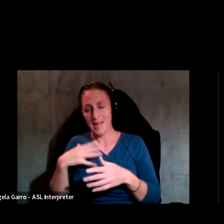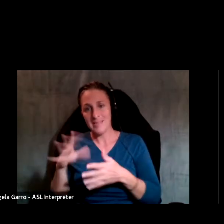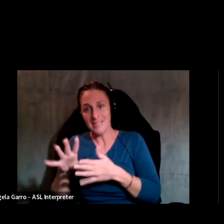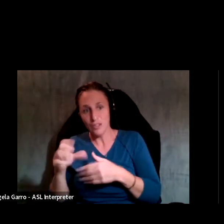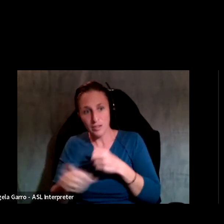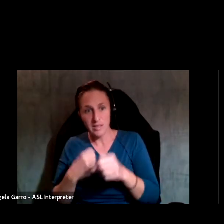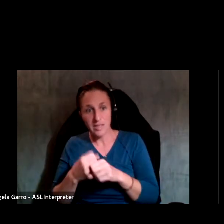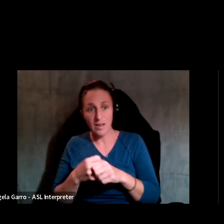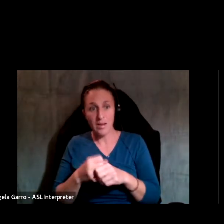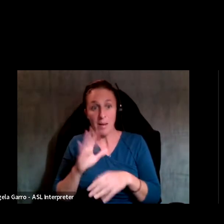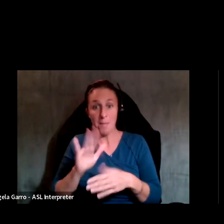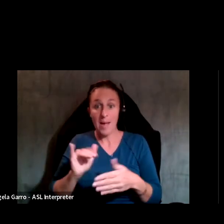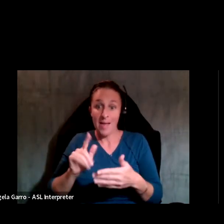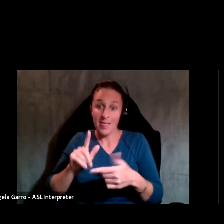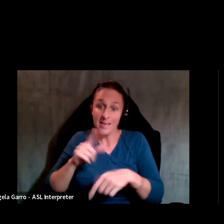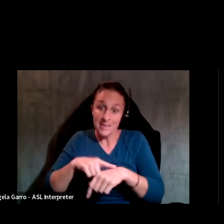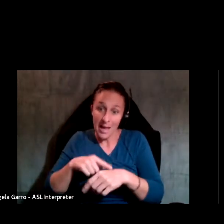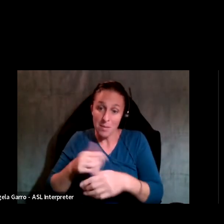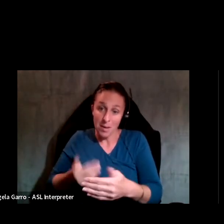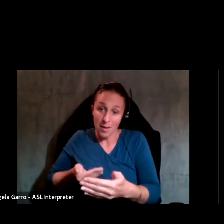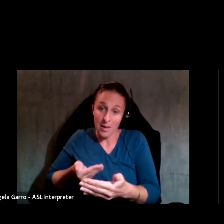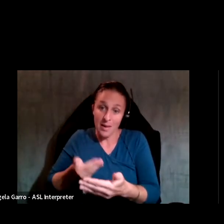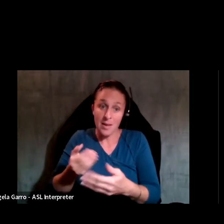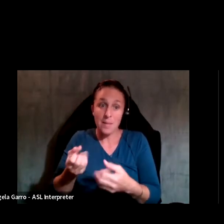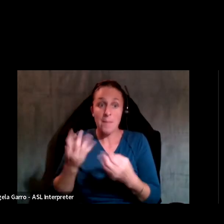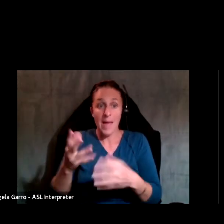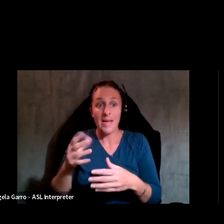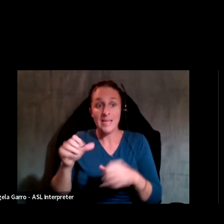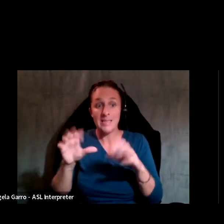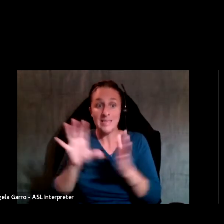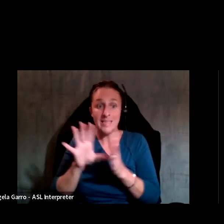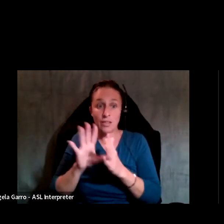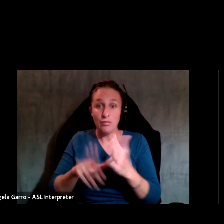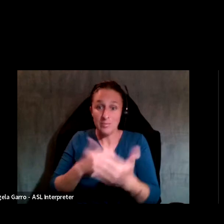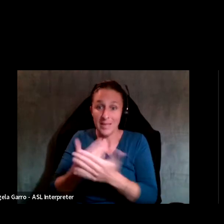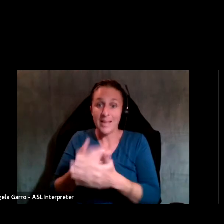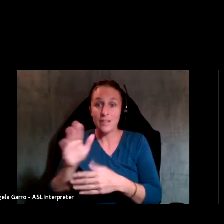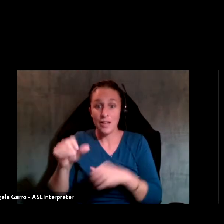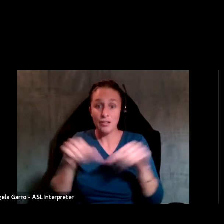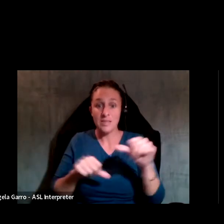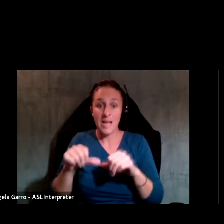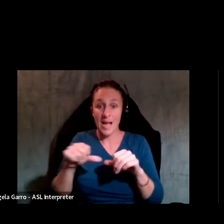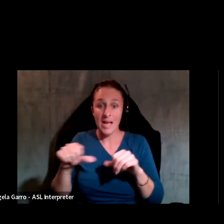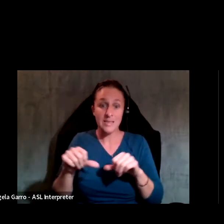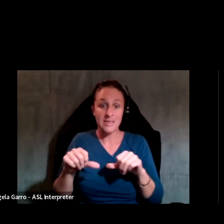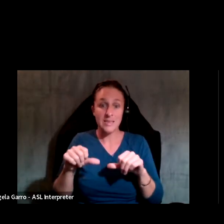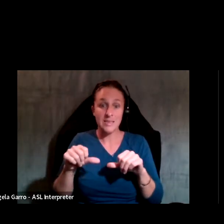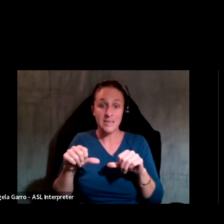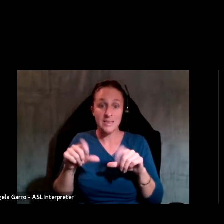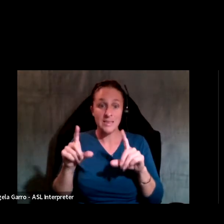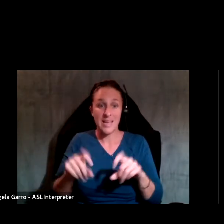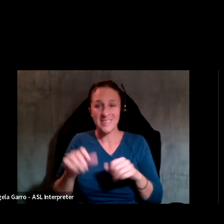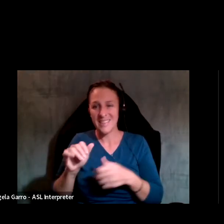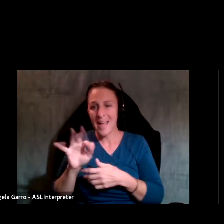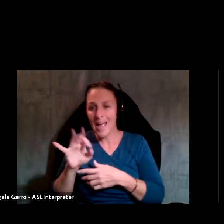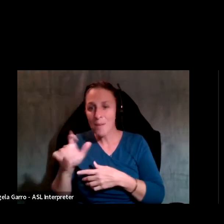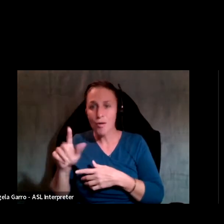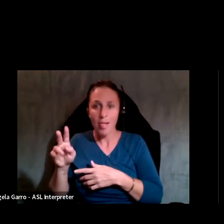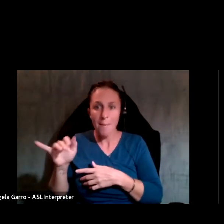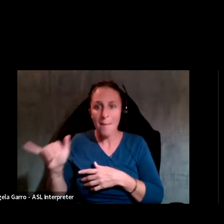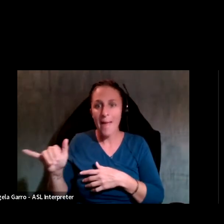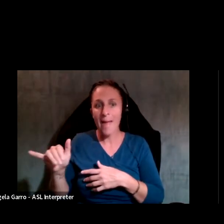the time many seniors get to their science test, it's April, May. And so